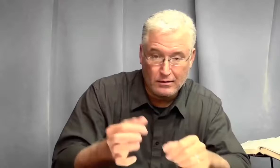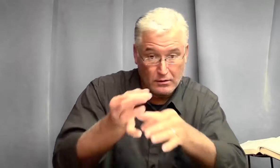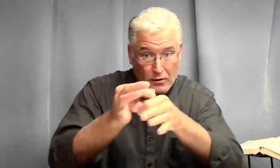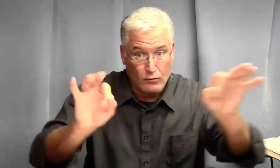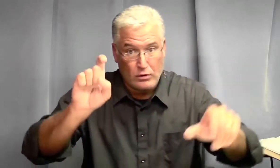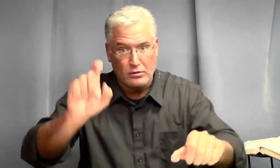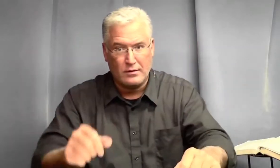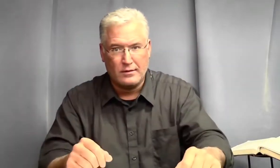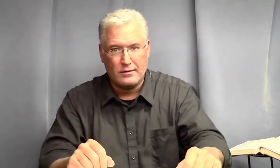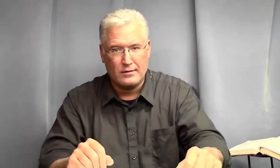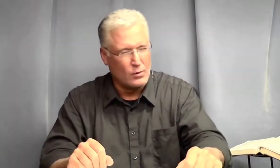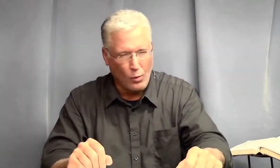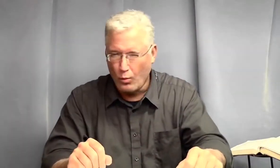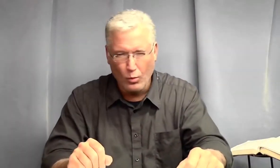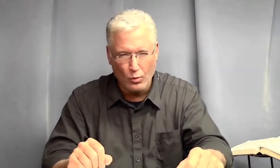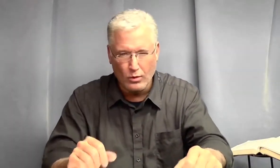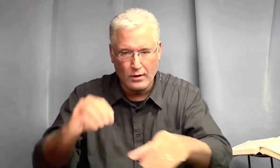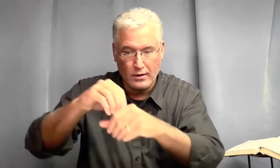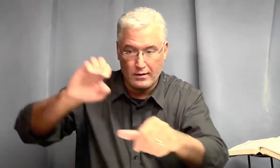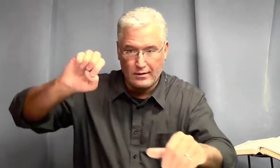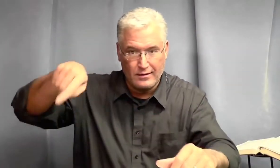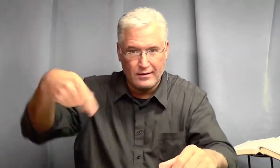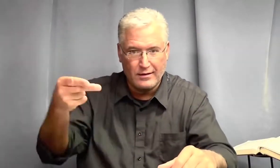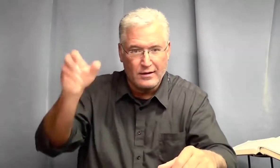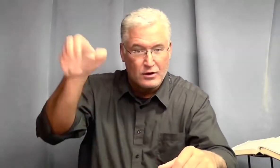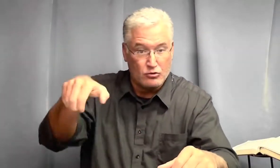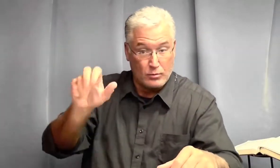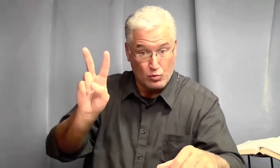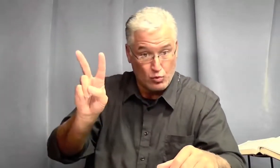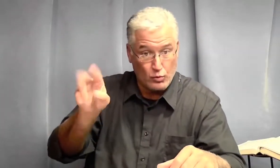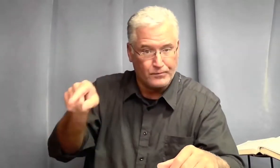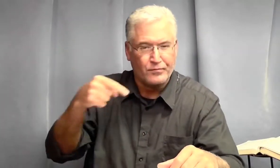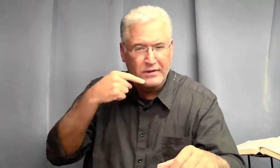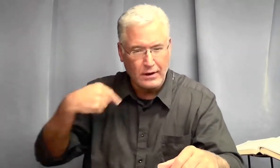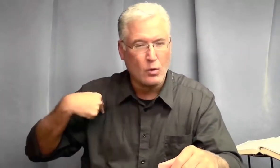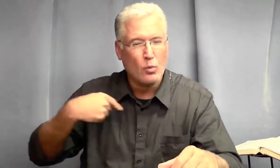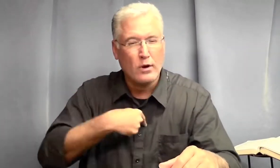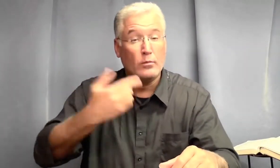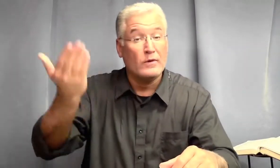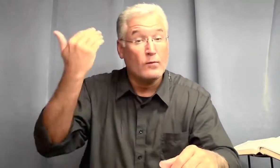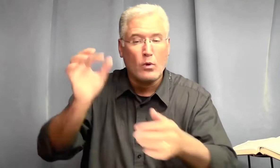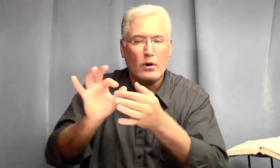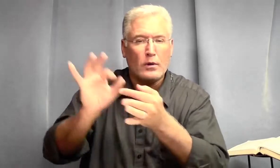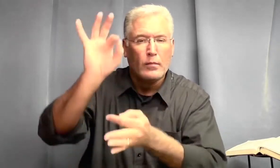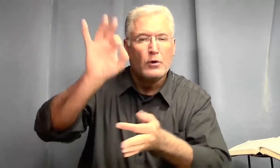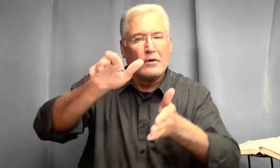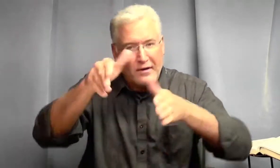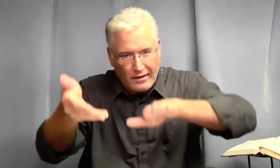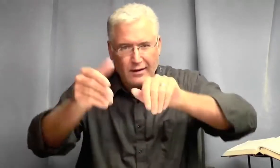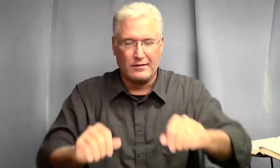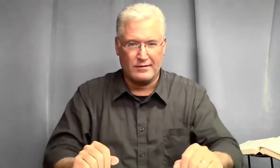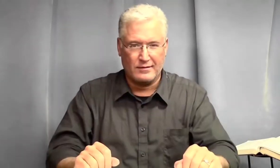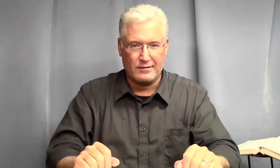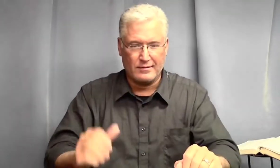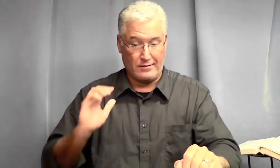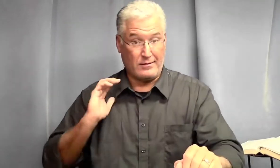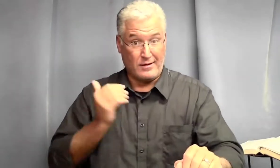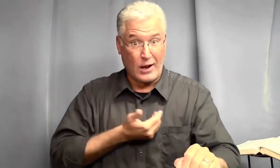sin." Free? No. In Ephesians chapter 2, it says that we before, spiritually, we were